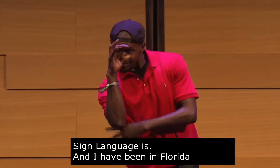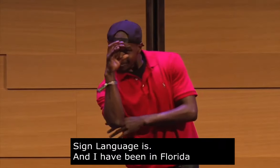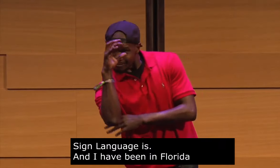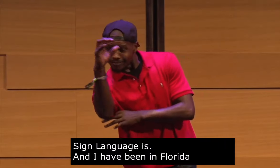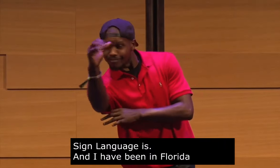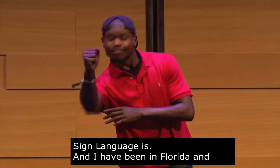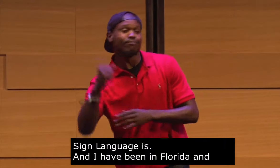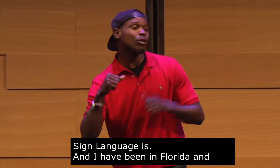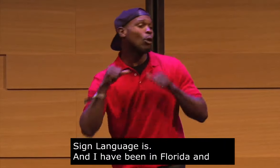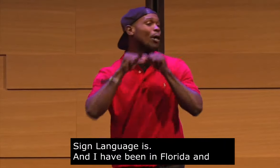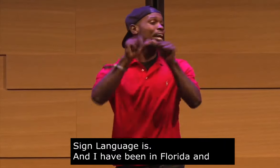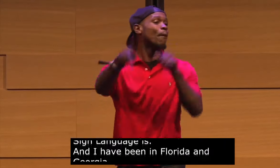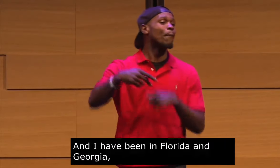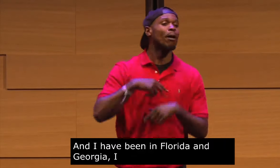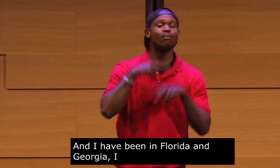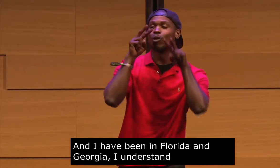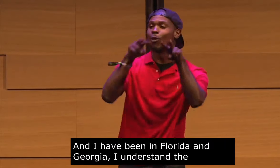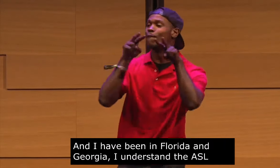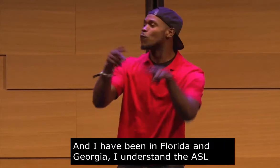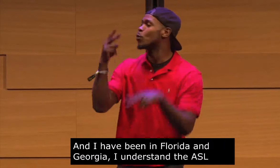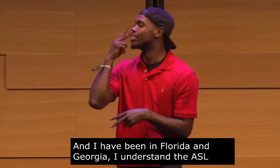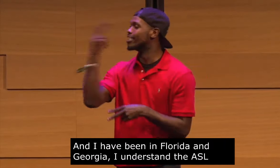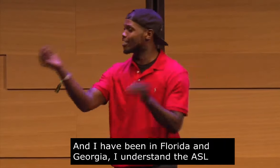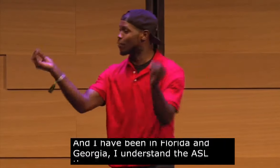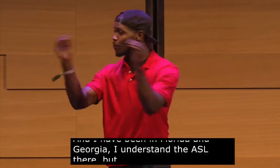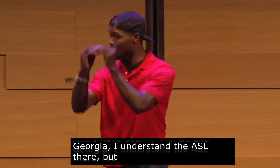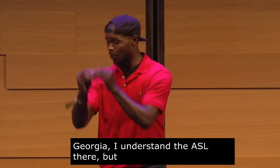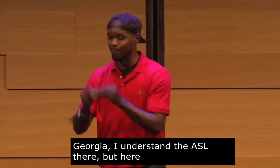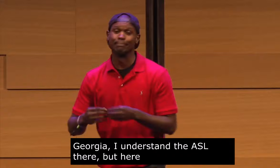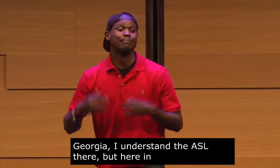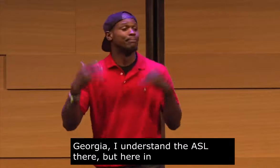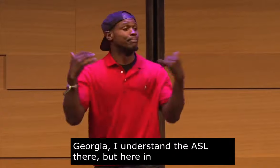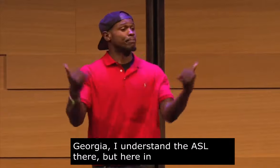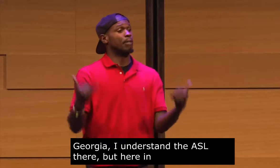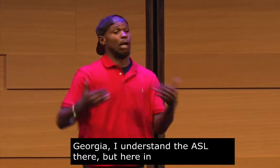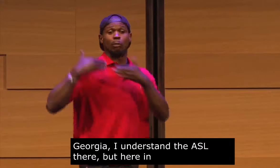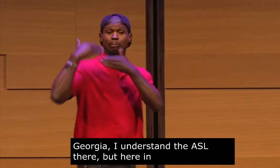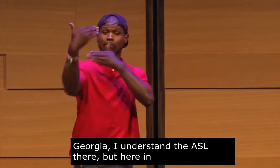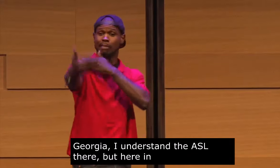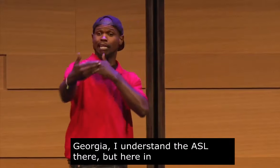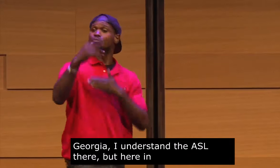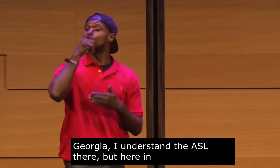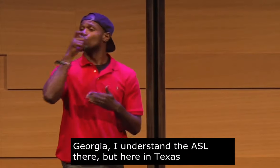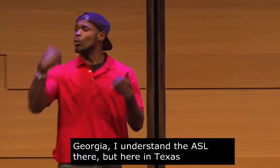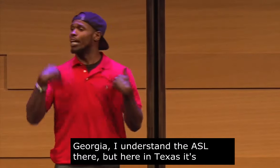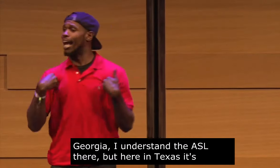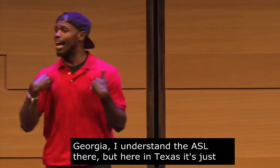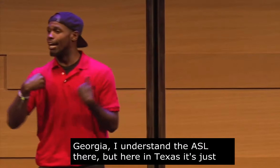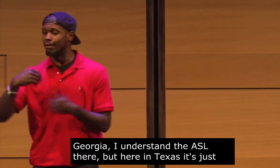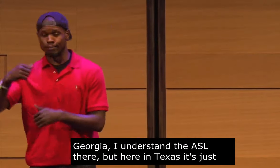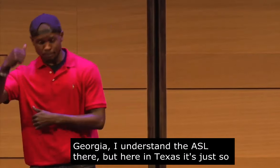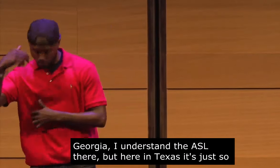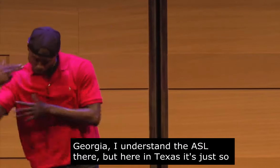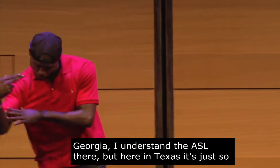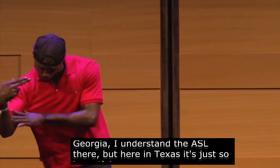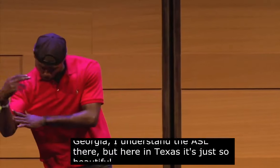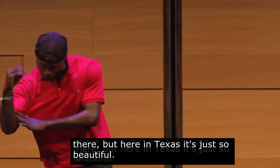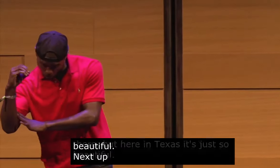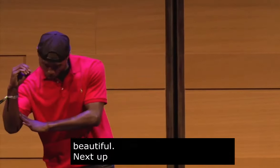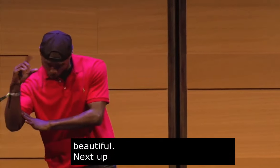I admit in Florida and Georgia, I understand the ASL there, but here in Texas, it's just so beautiful.